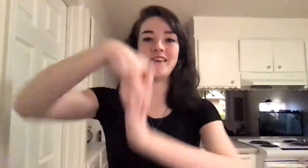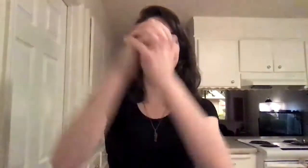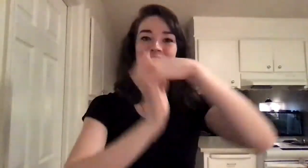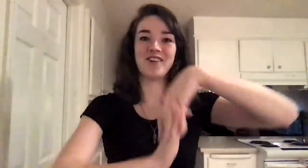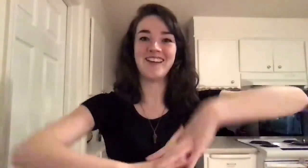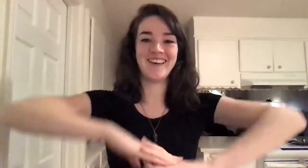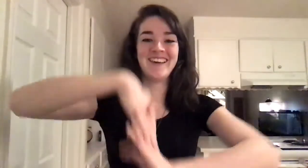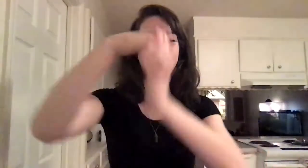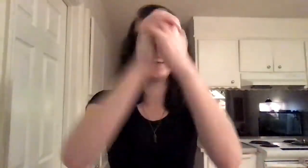that crack.